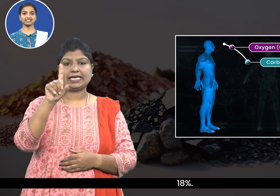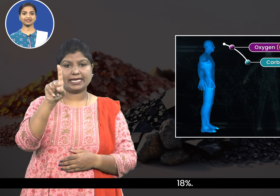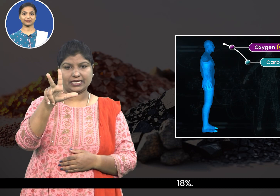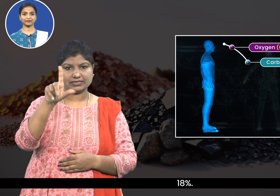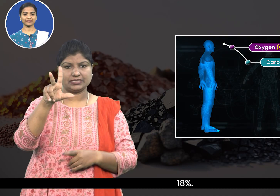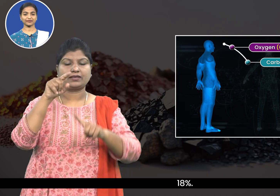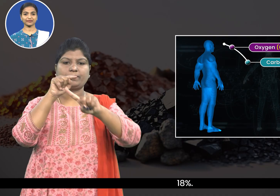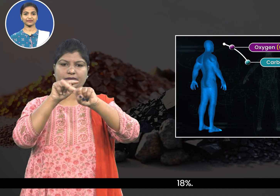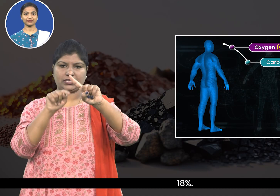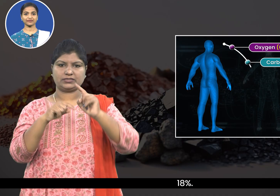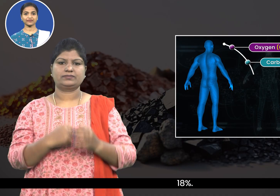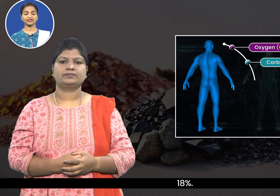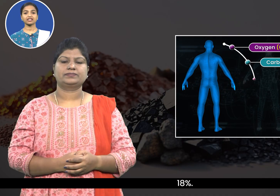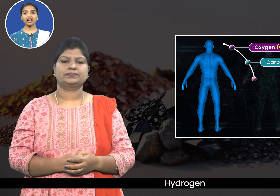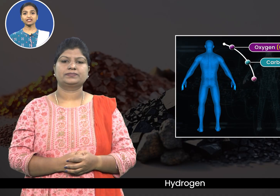18%,